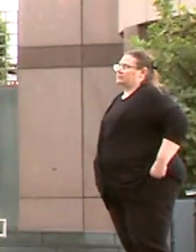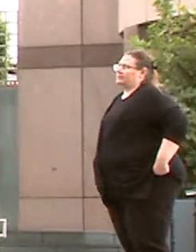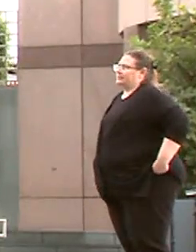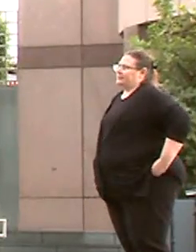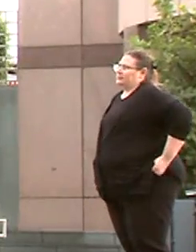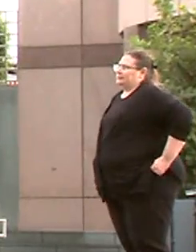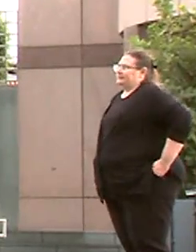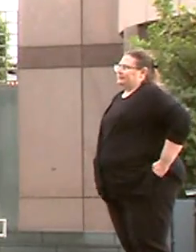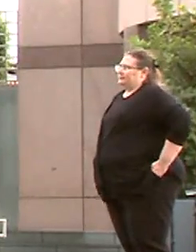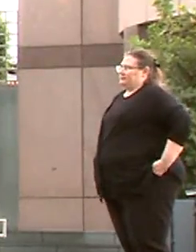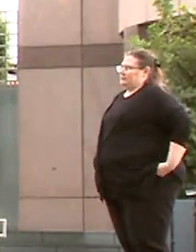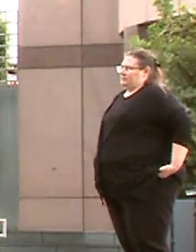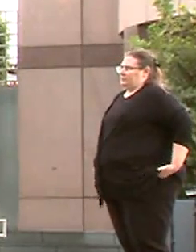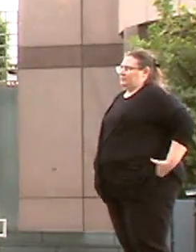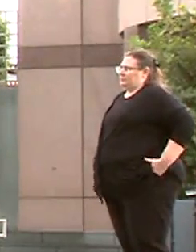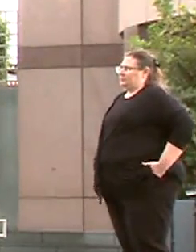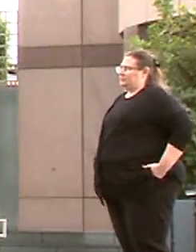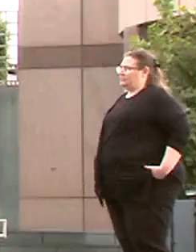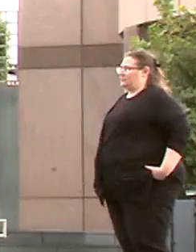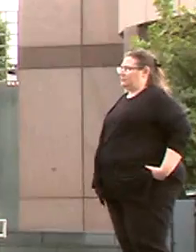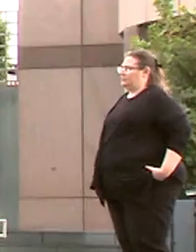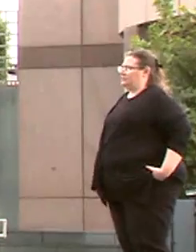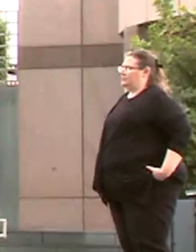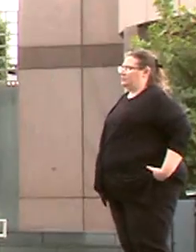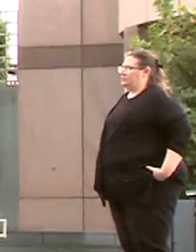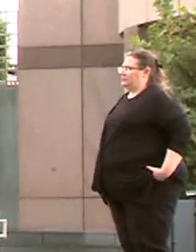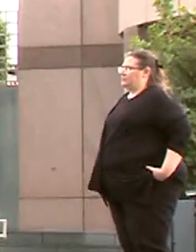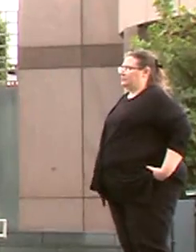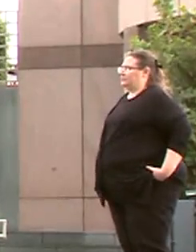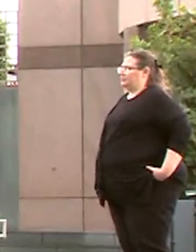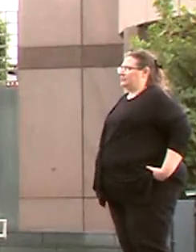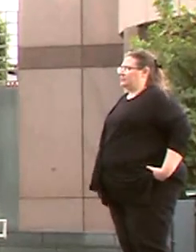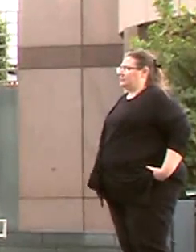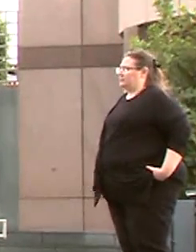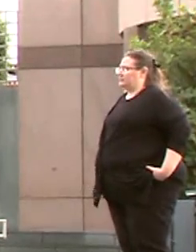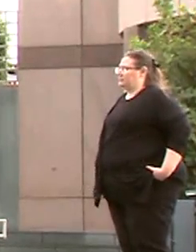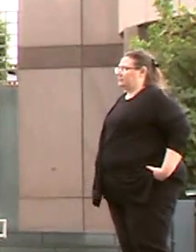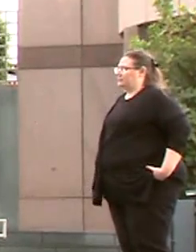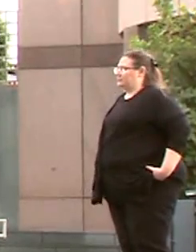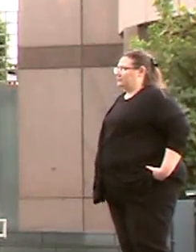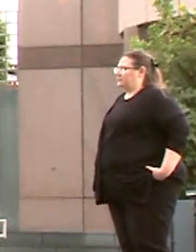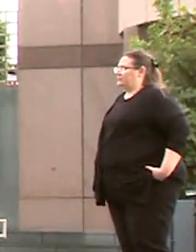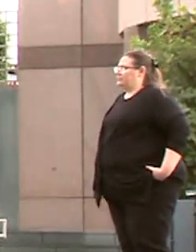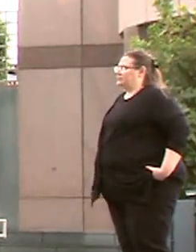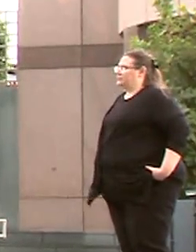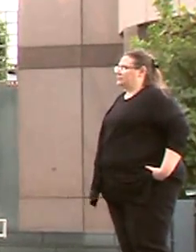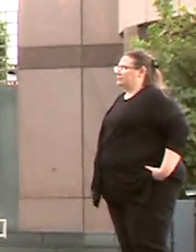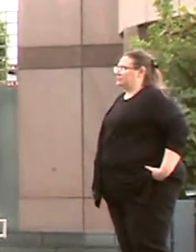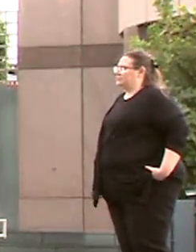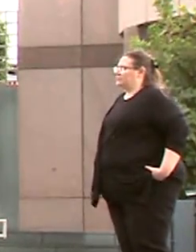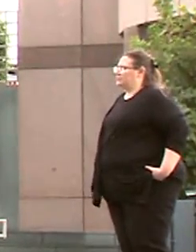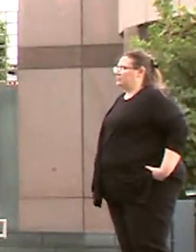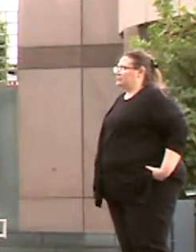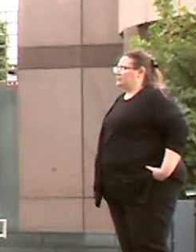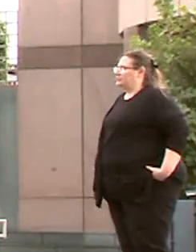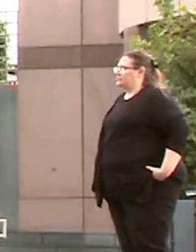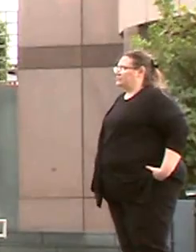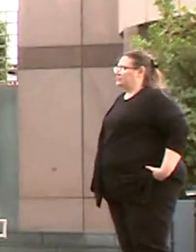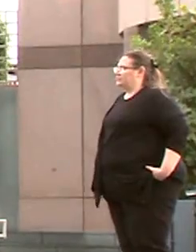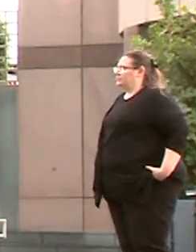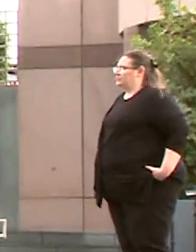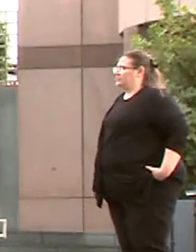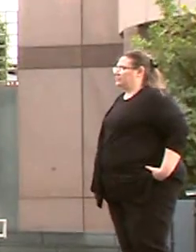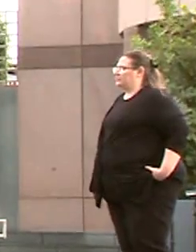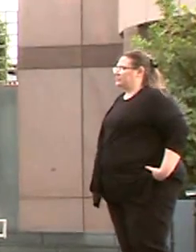stigma is real, and I think corporations are starting to see the money and chase the money. And I don't know that Hollywood is there yet or ready for us